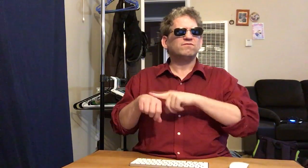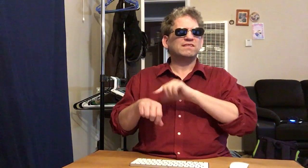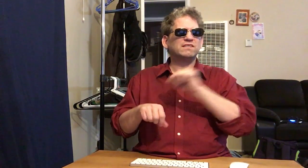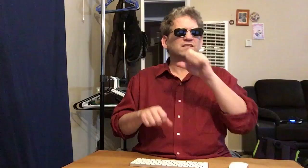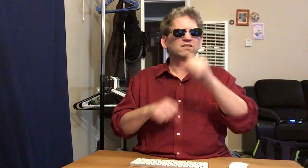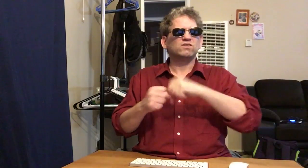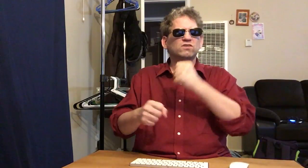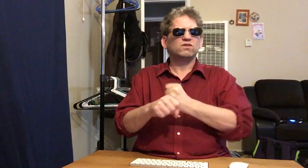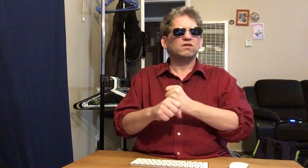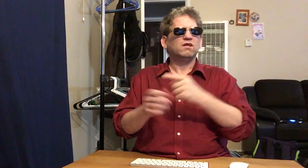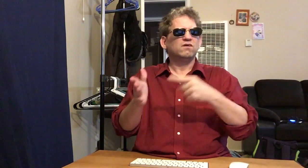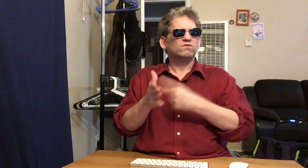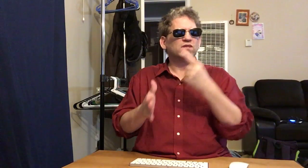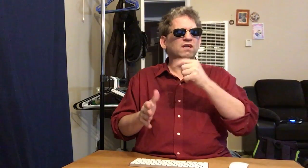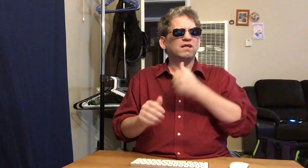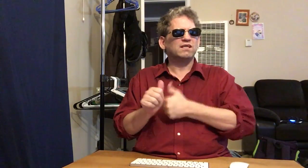just ask HomeAdvisor.